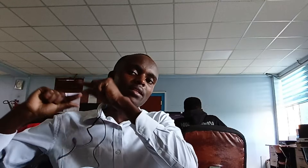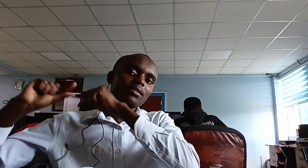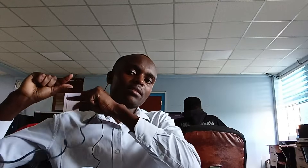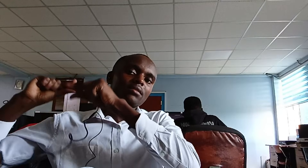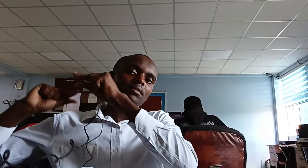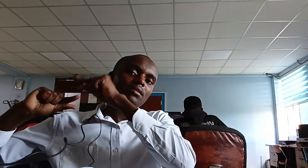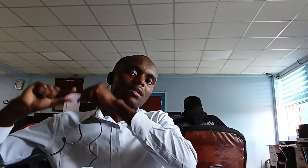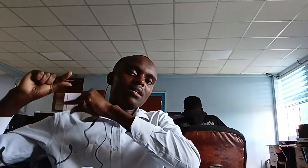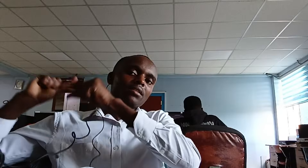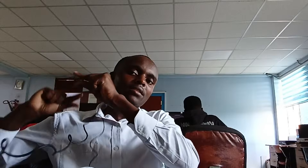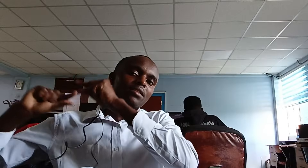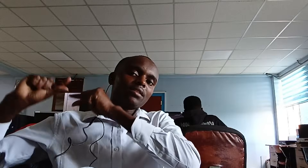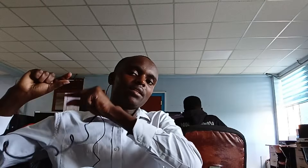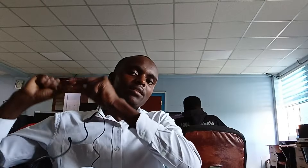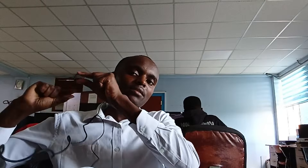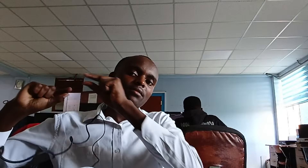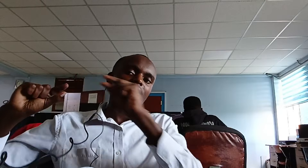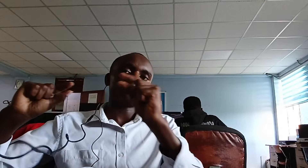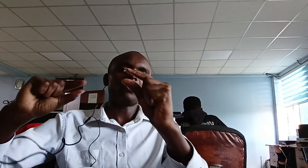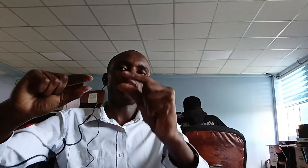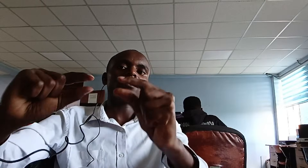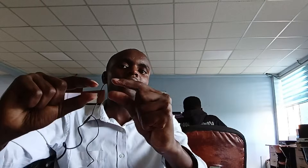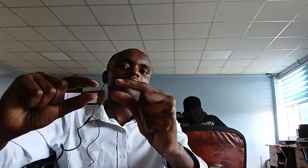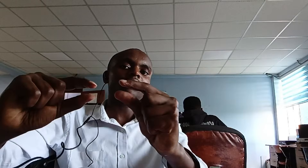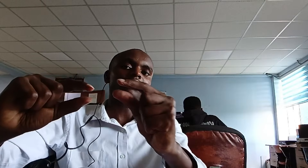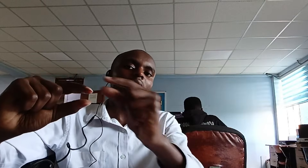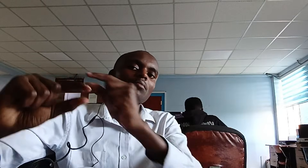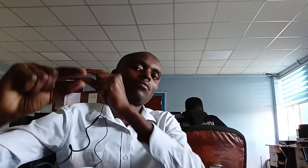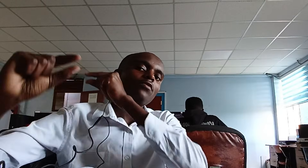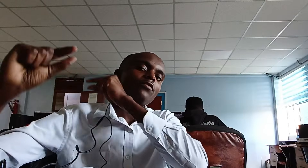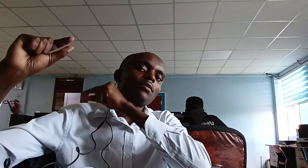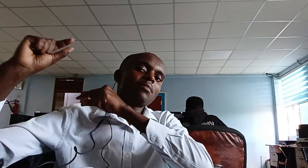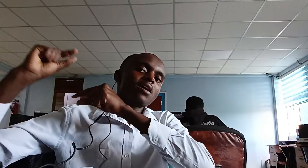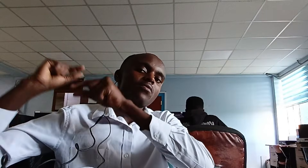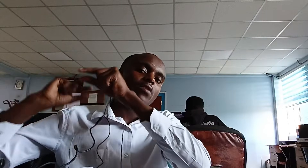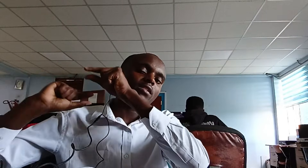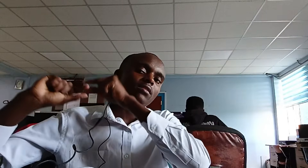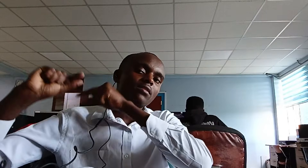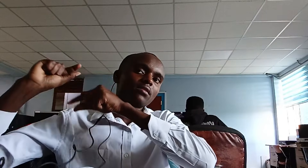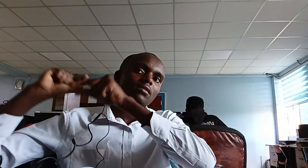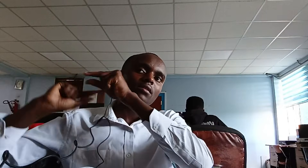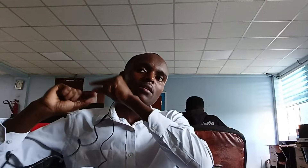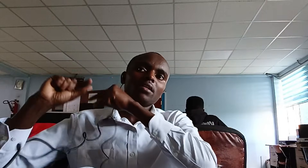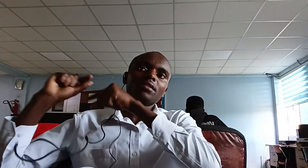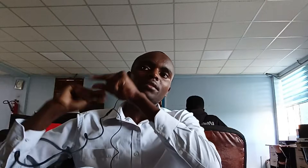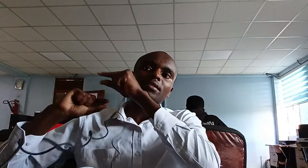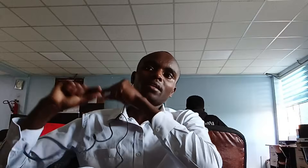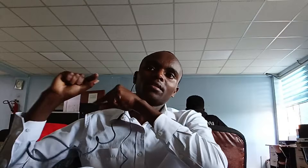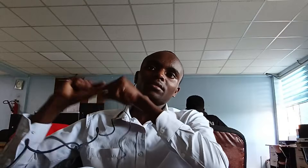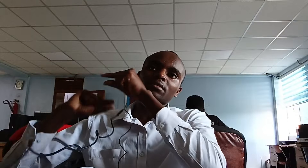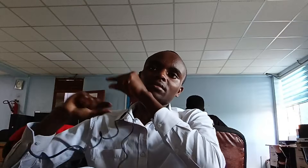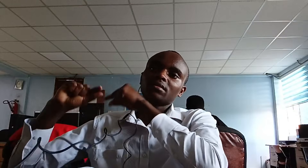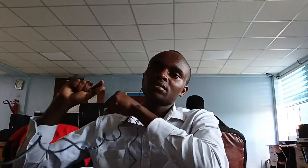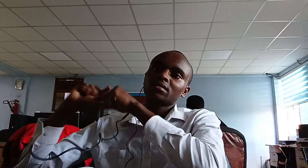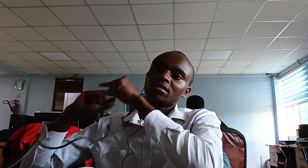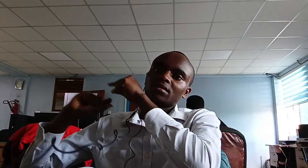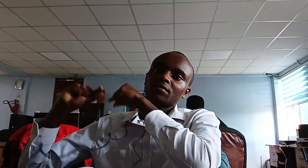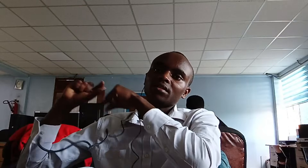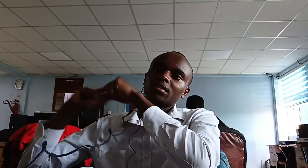generation. Generation. Letter G, moving backwards. Generation. The sign for